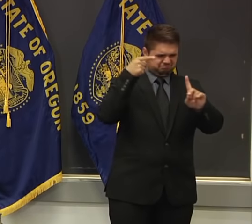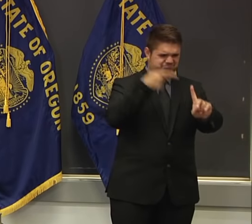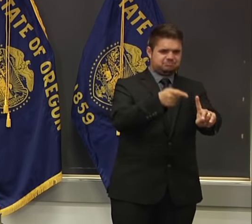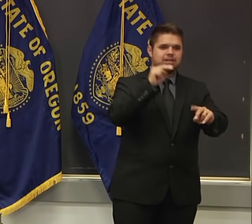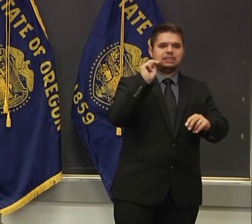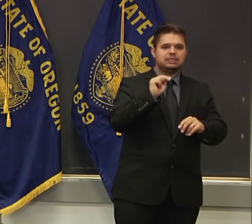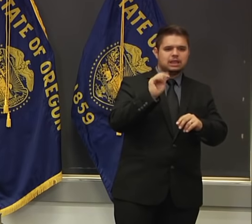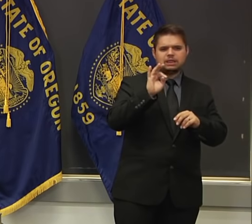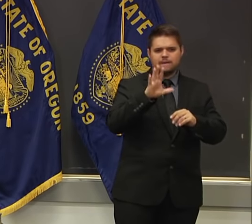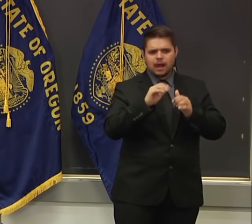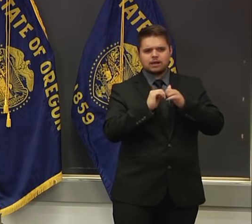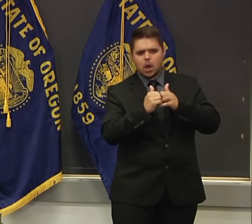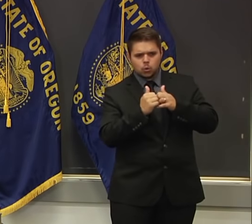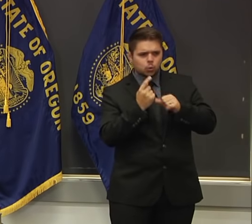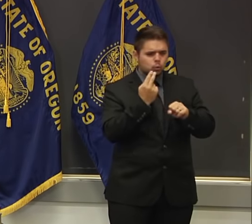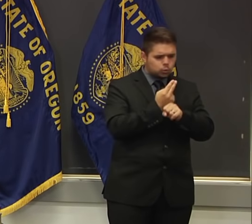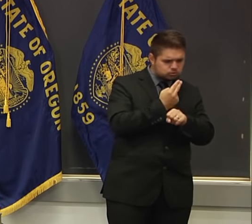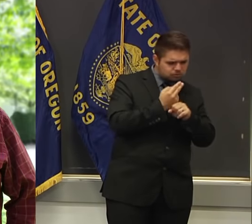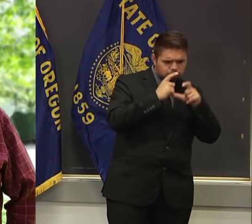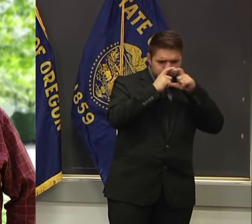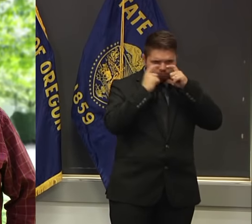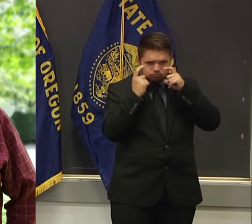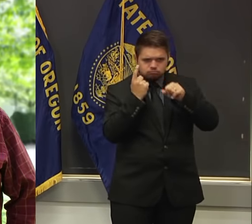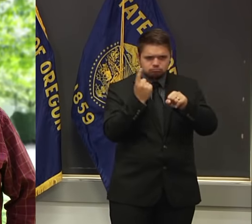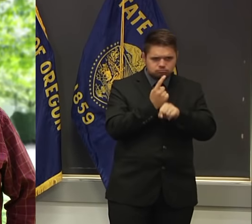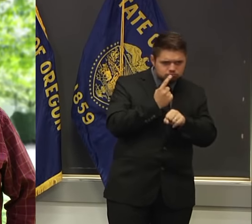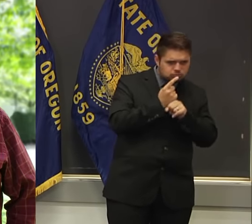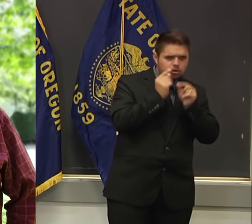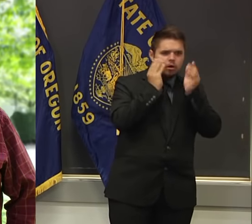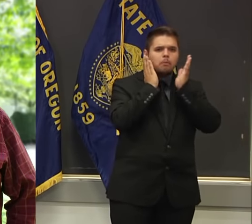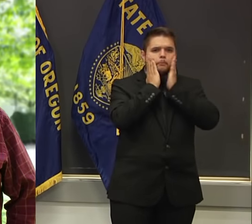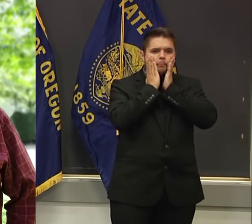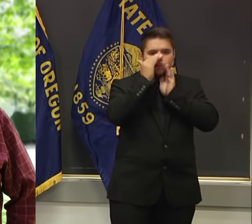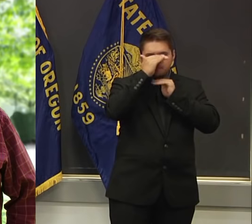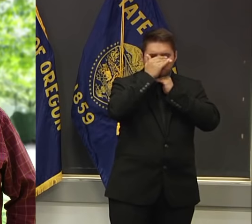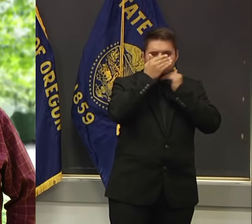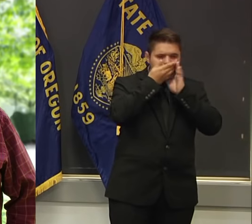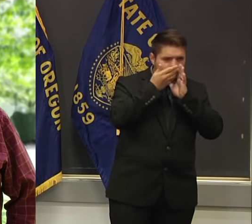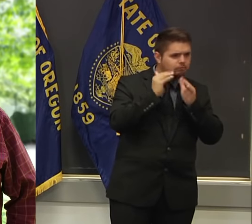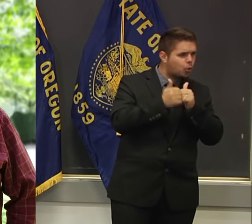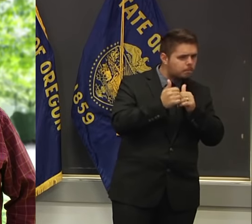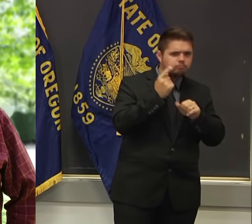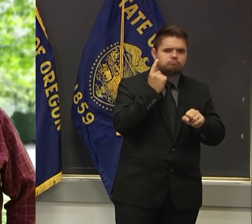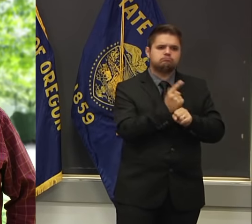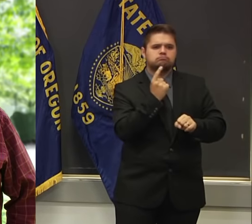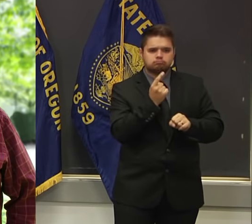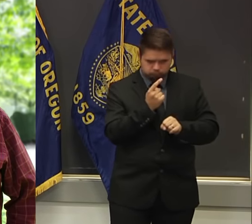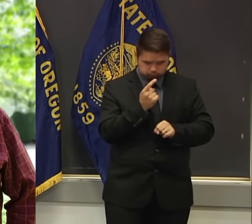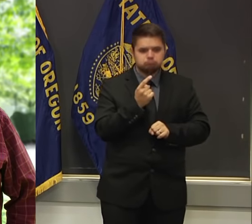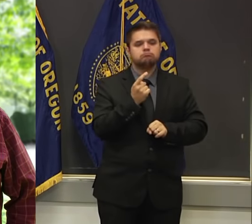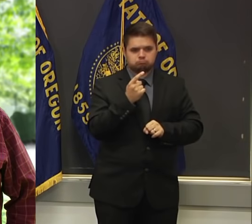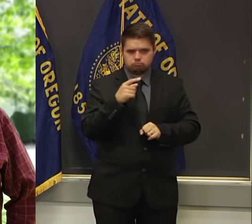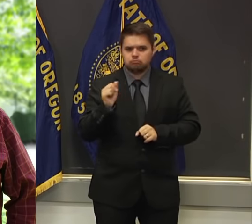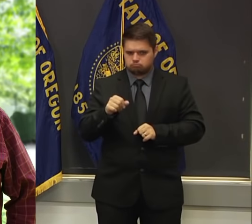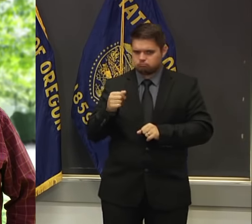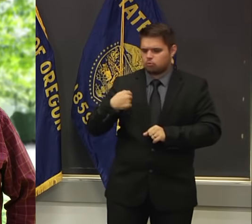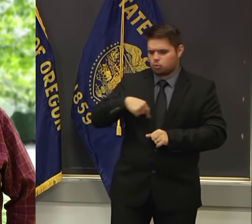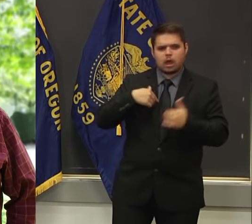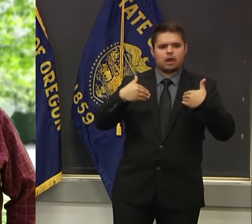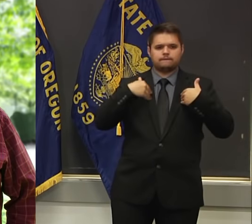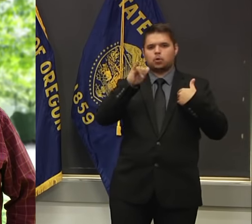good seal on your face. Is that right? We do. We have we have a short YouTube video that